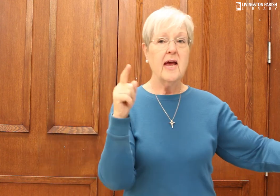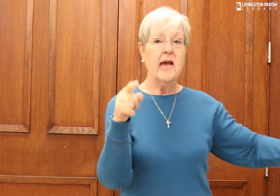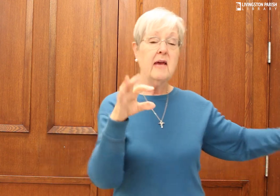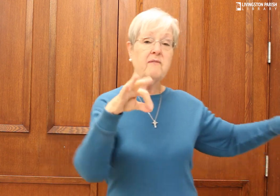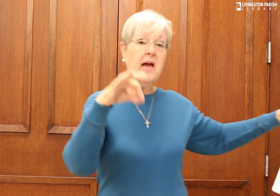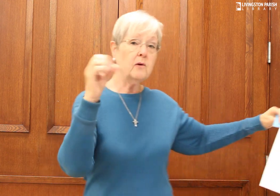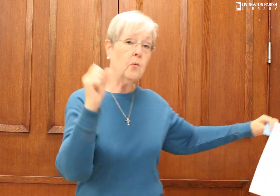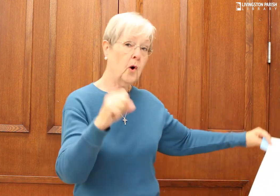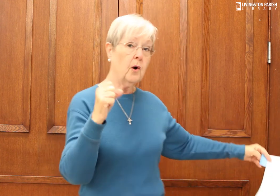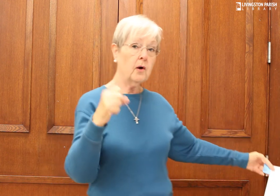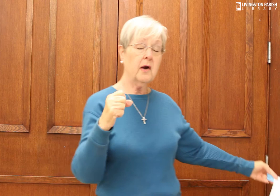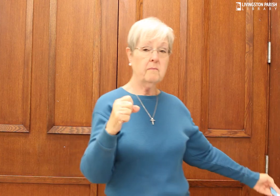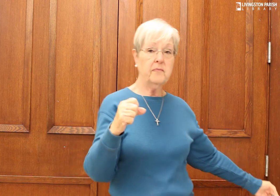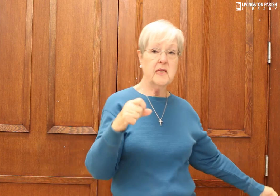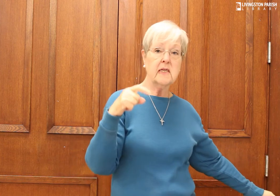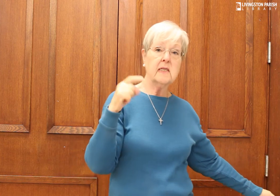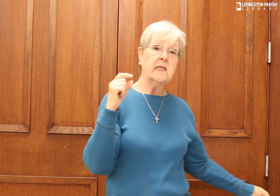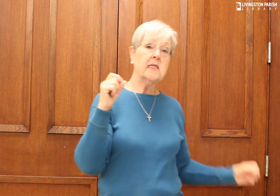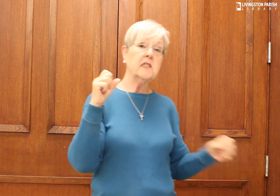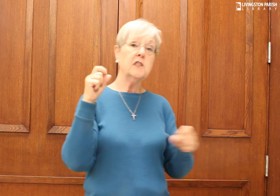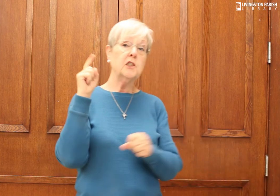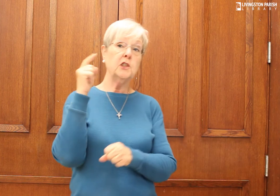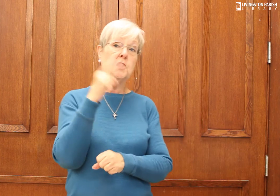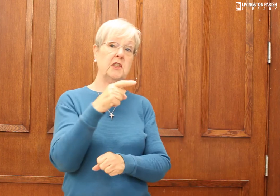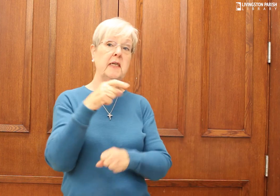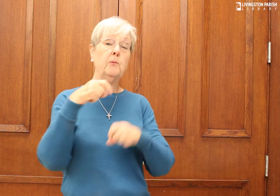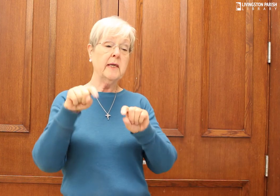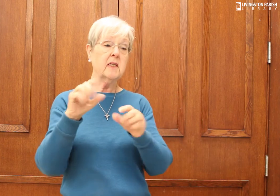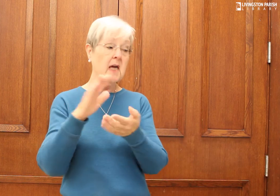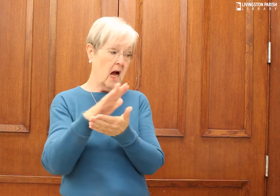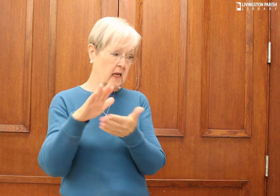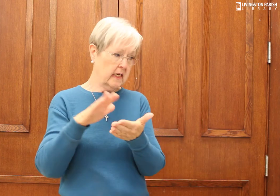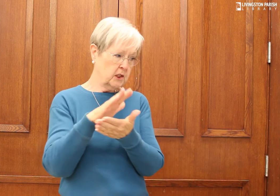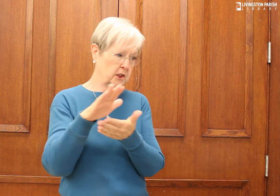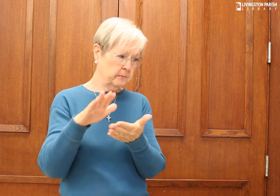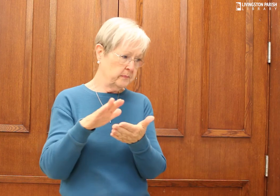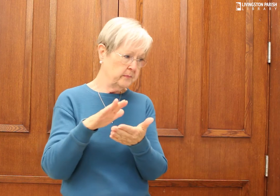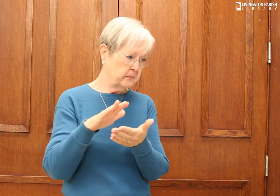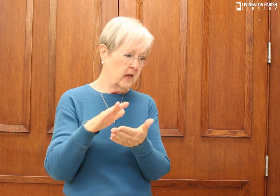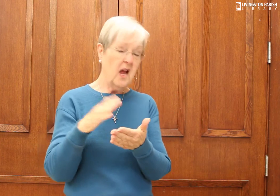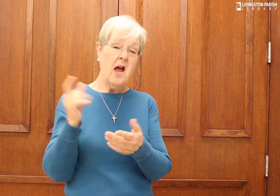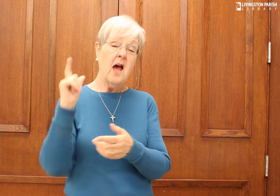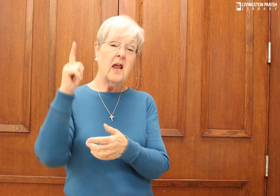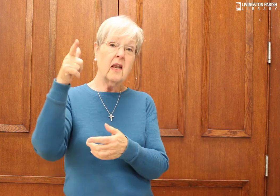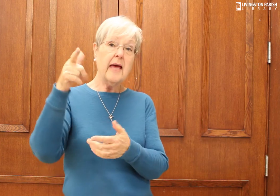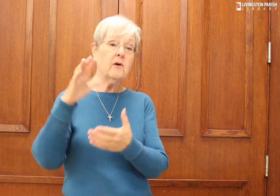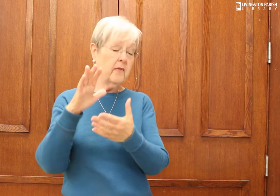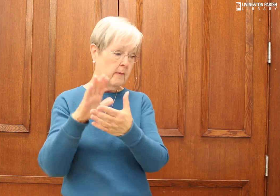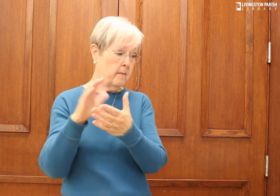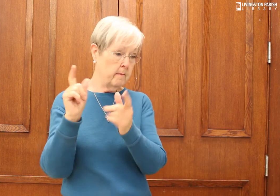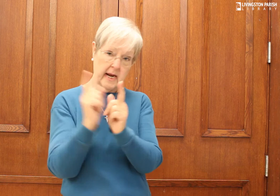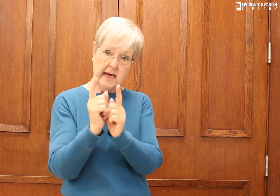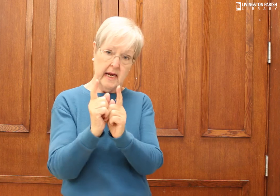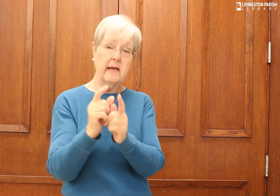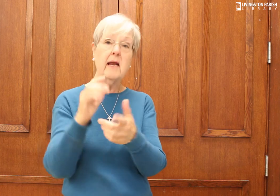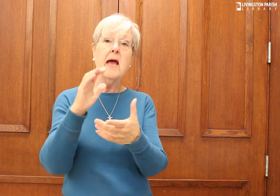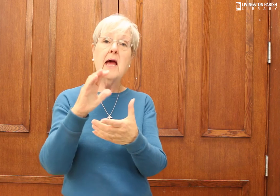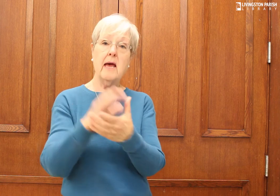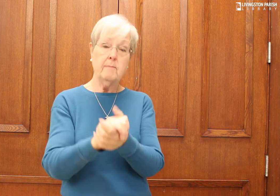He found work. She went to college. Later, they met again and